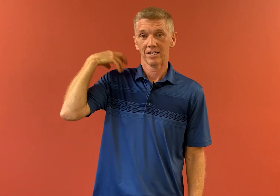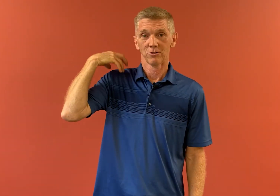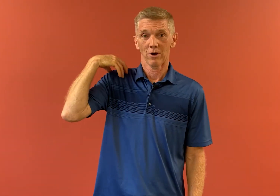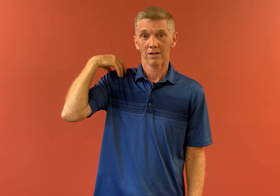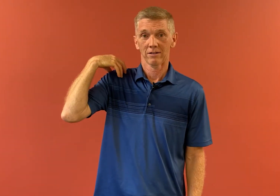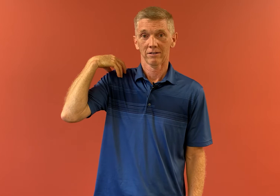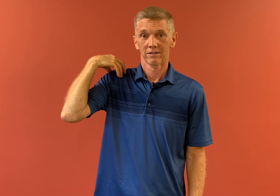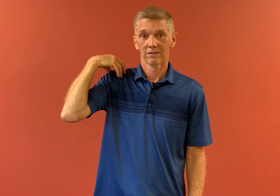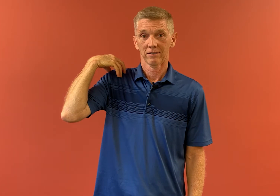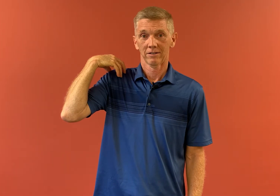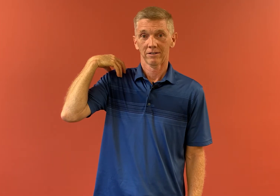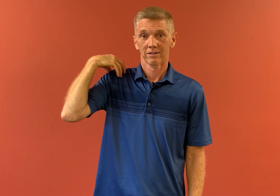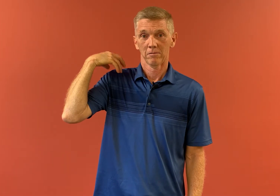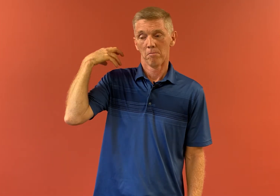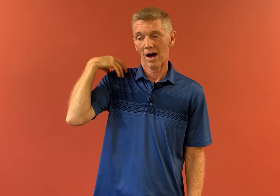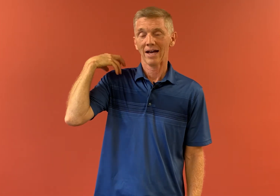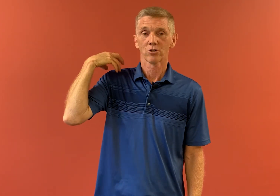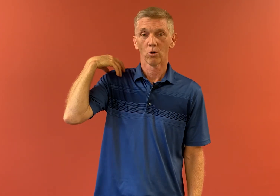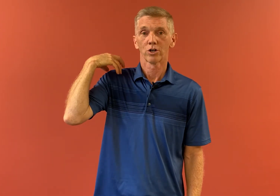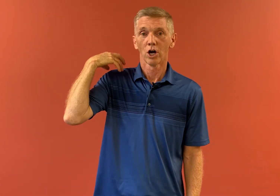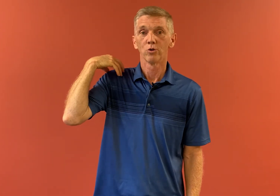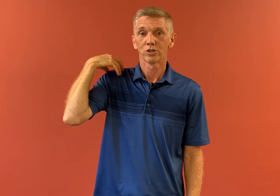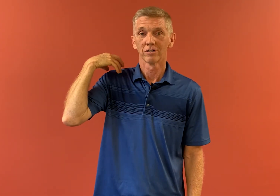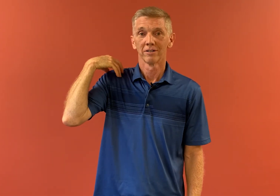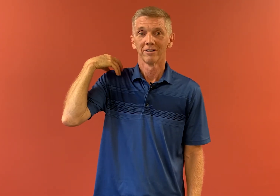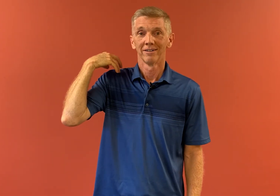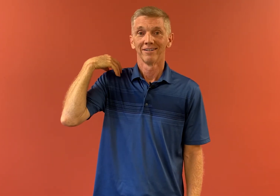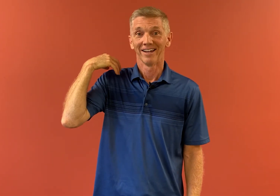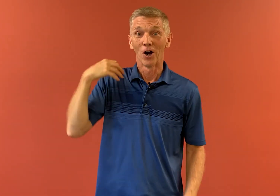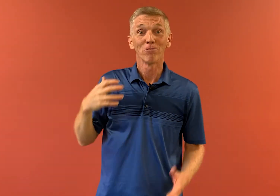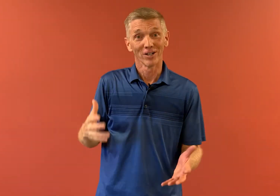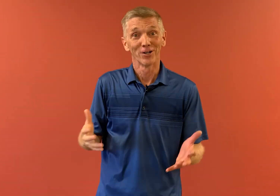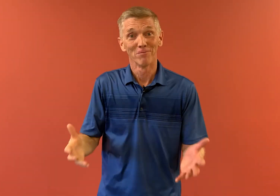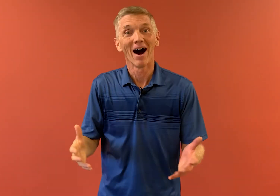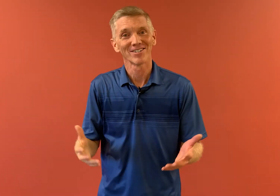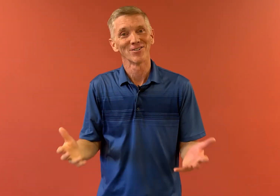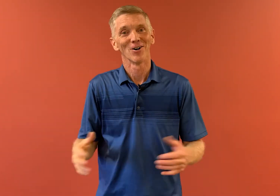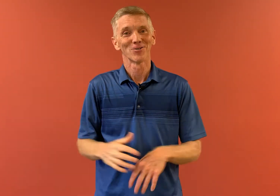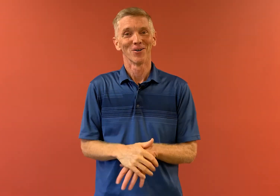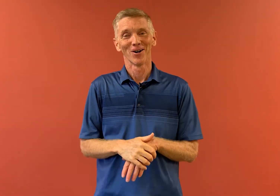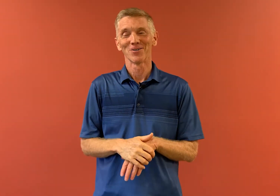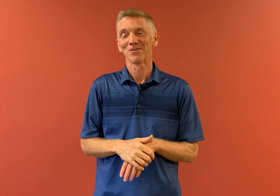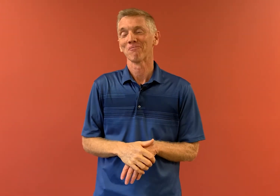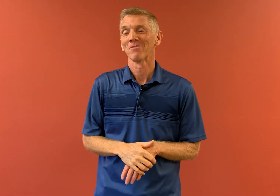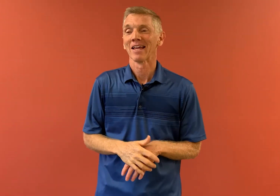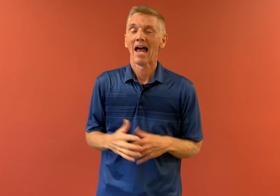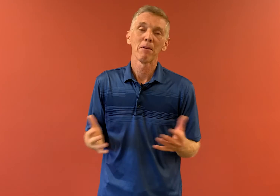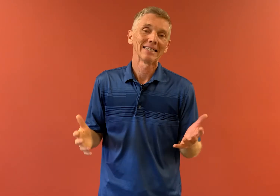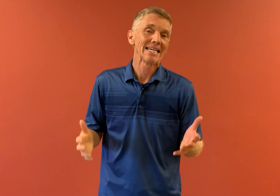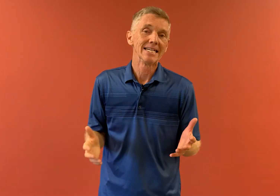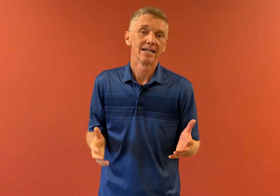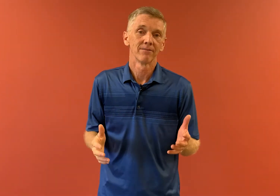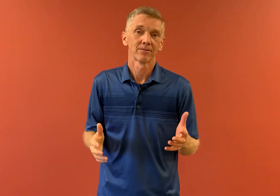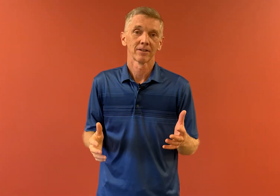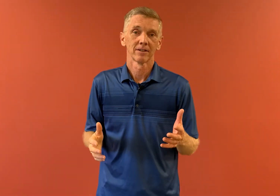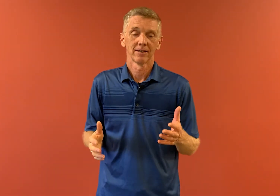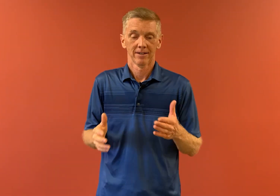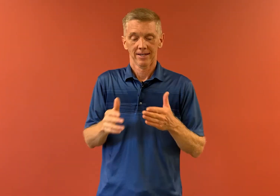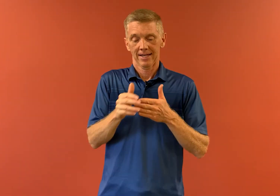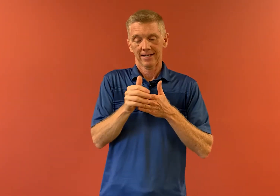way. Boss or coach. And hopefully a good boss is also a coach. How about lead?